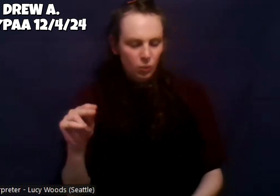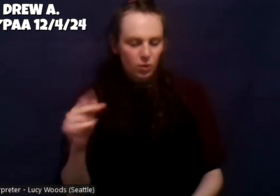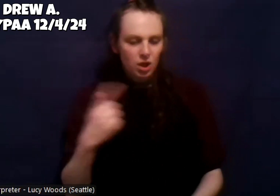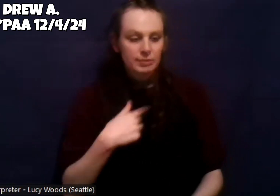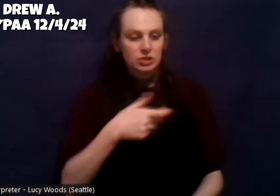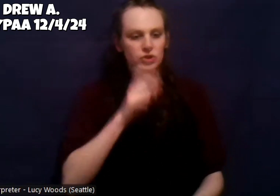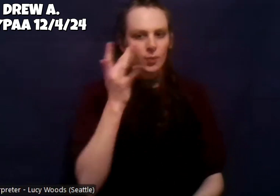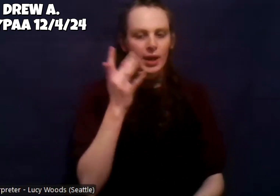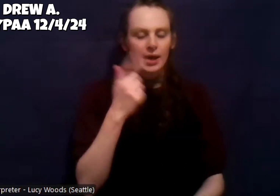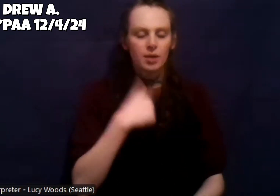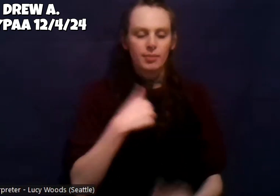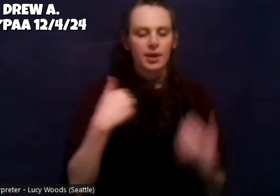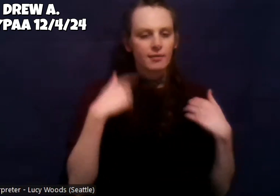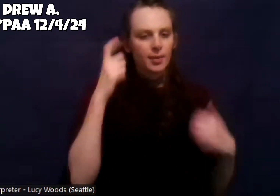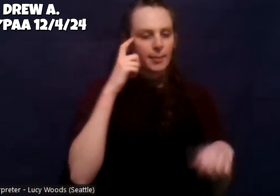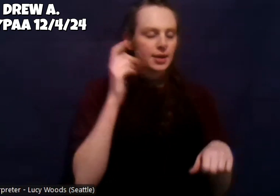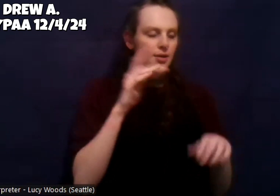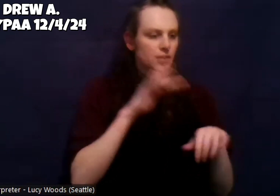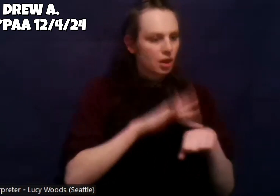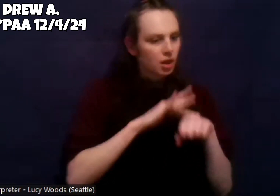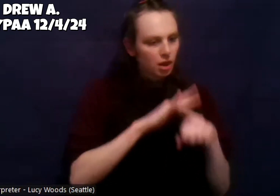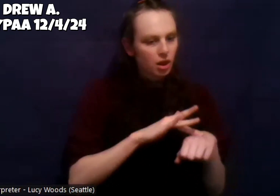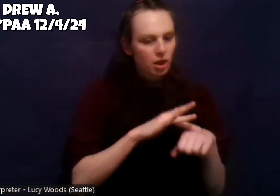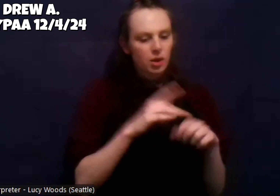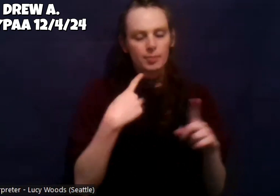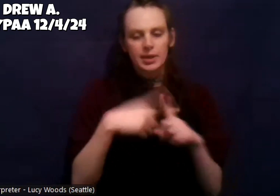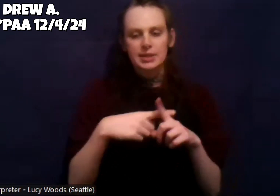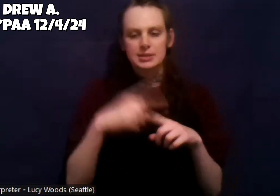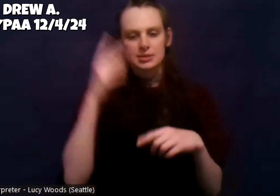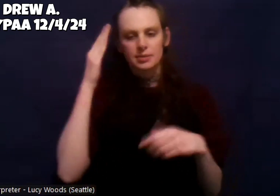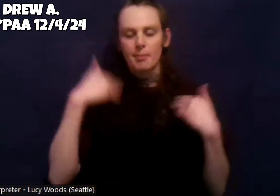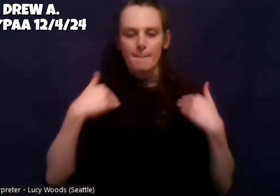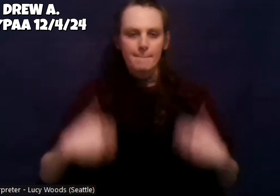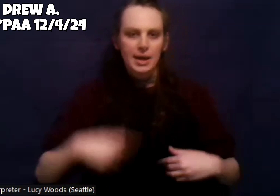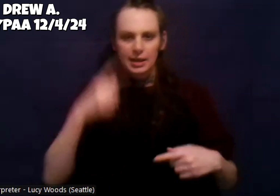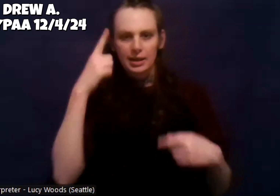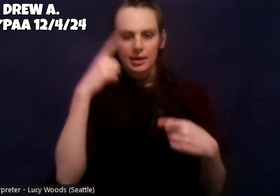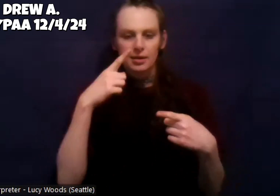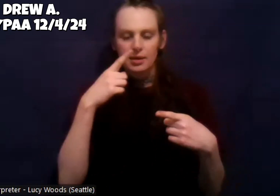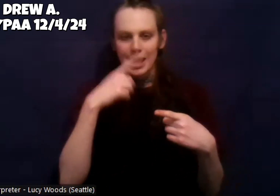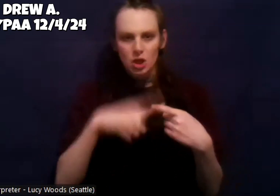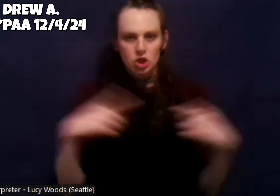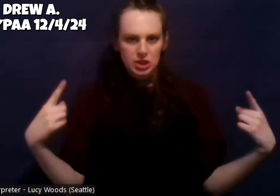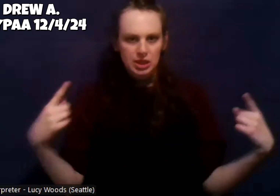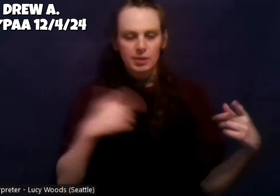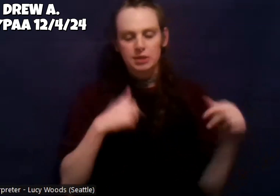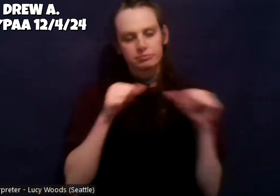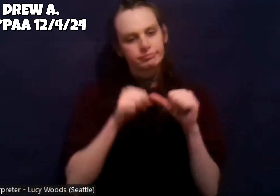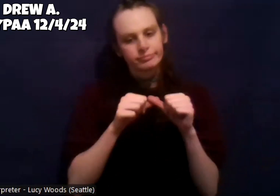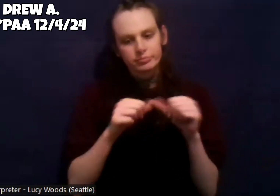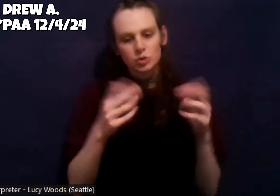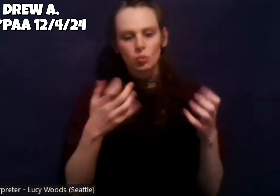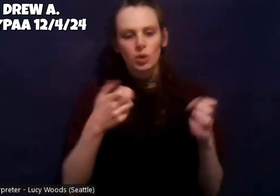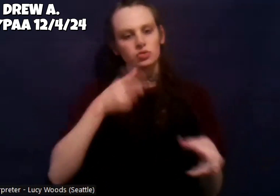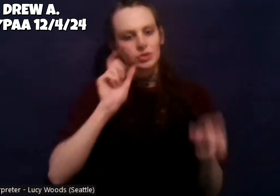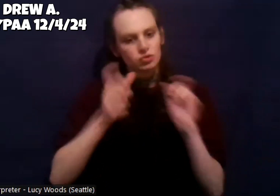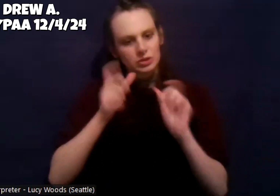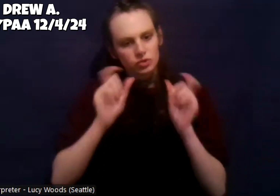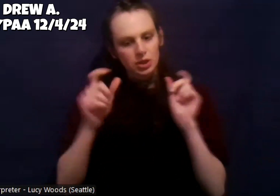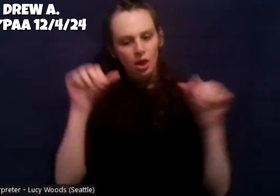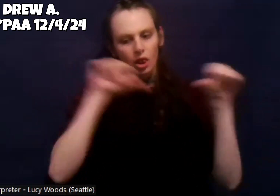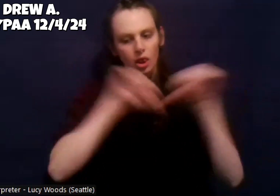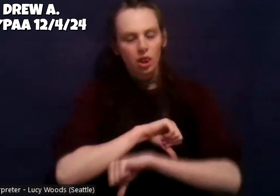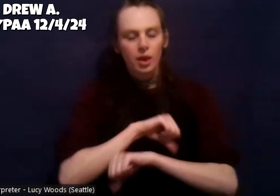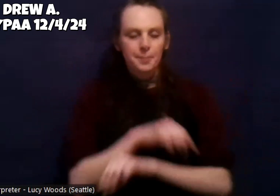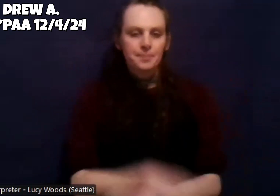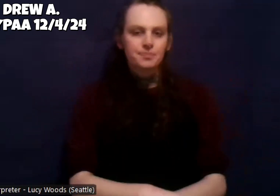and the body allergy that just makes me want to keep drinking. Um, yeah,